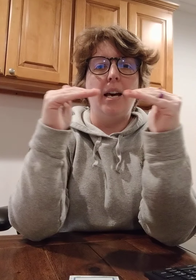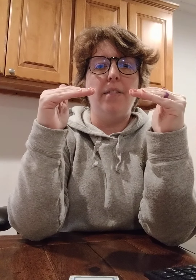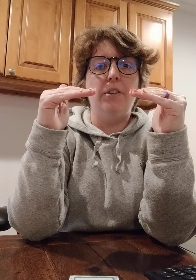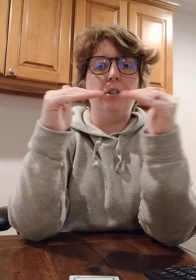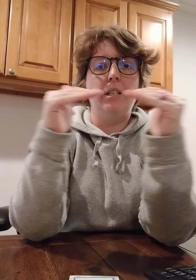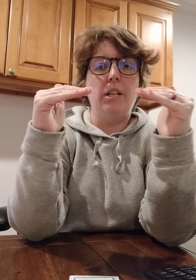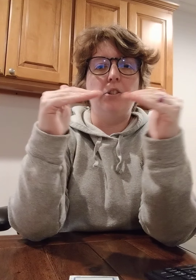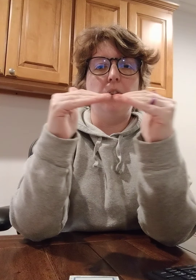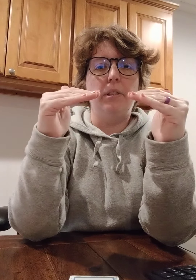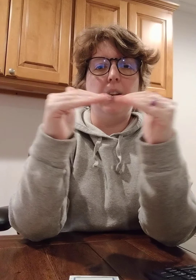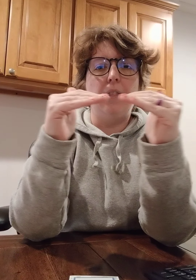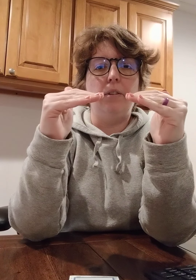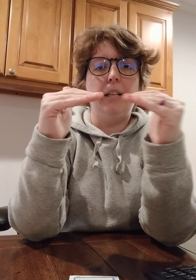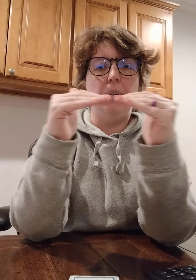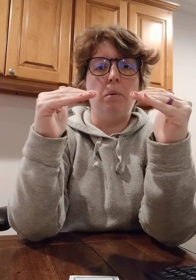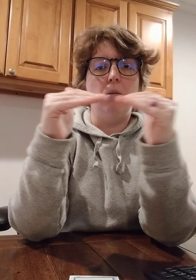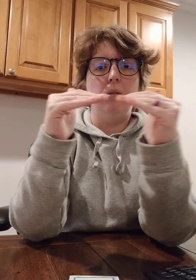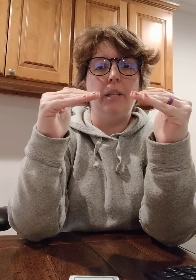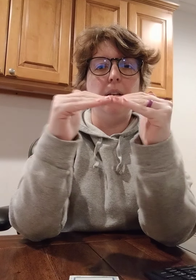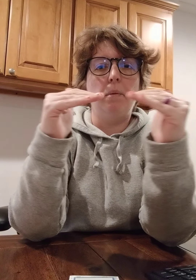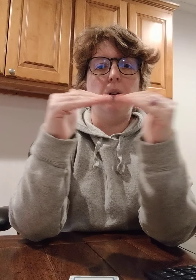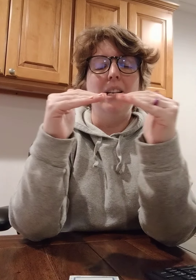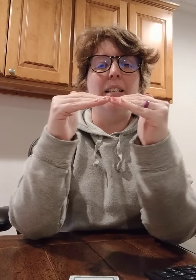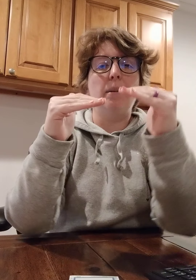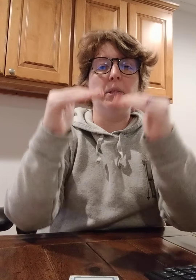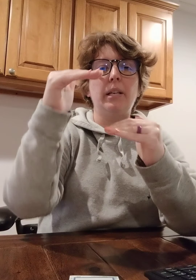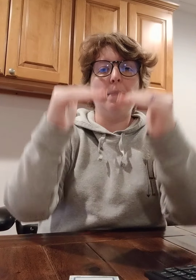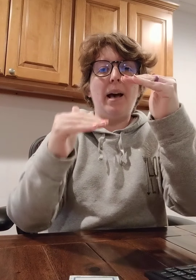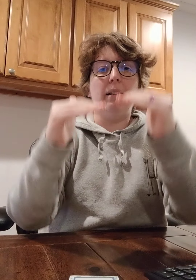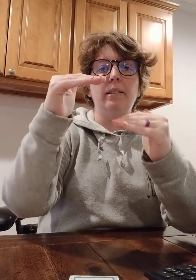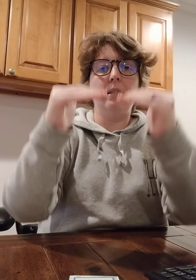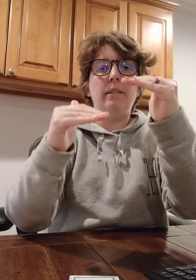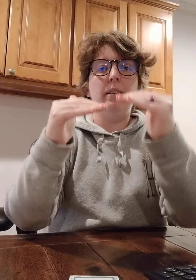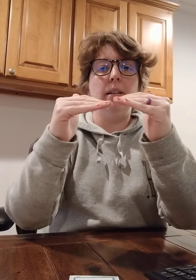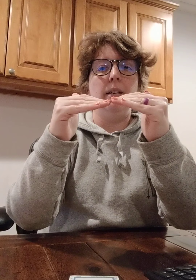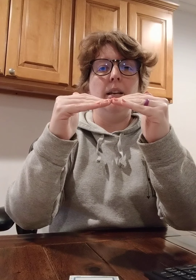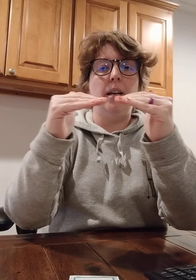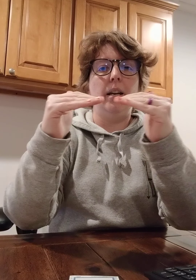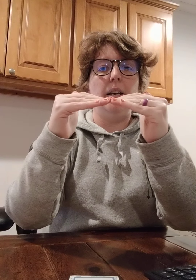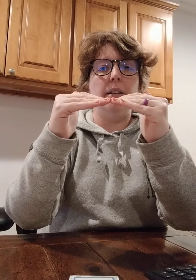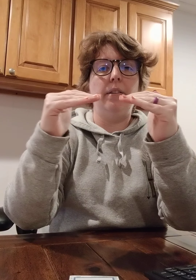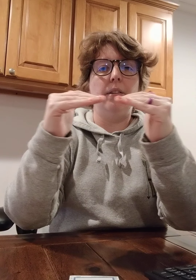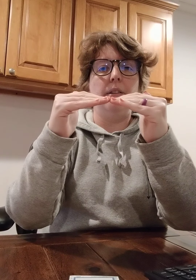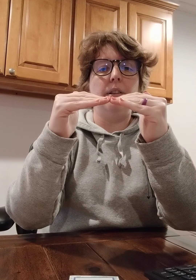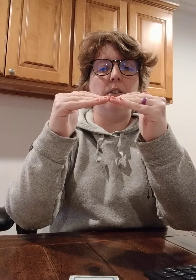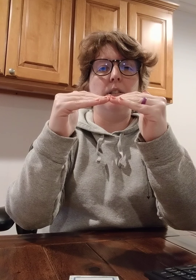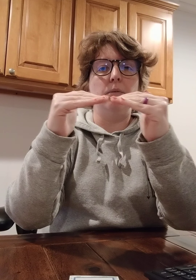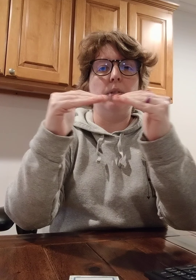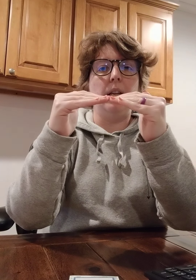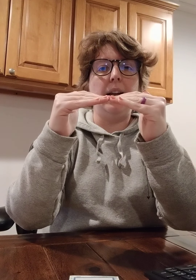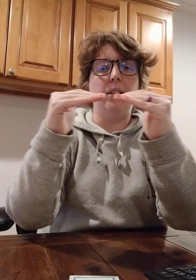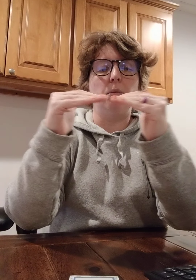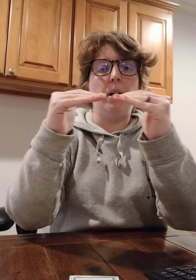And then you're going to touch those together. Equal. It's almost like a balance, and the hands are right